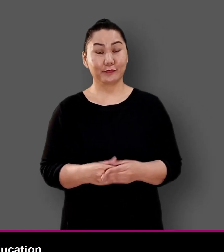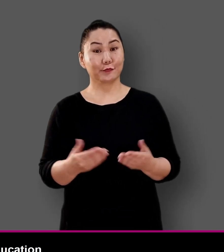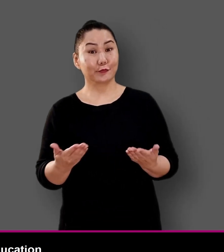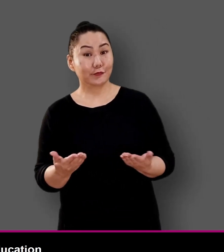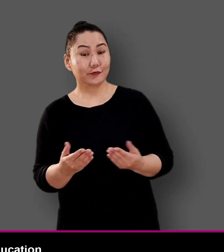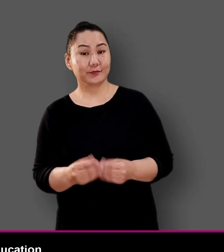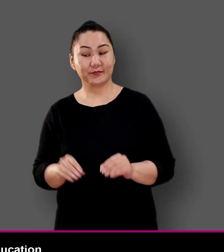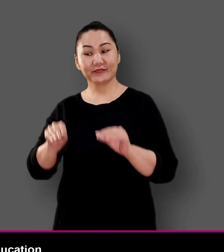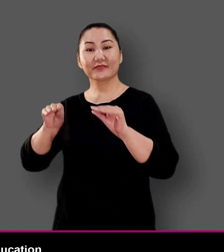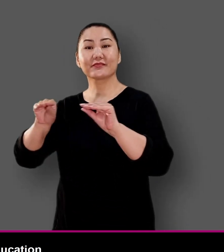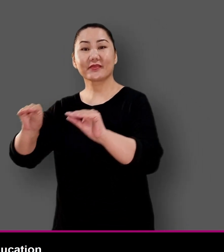education,